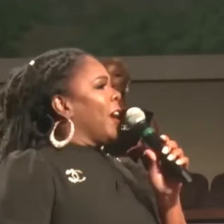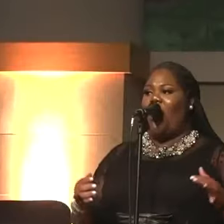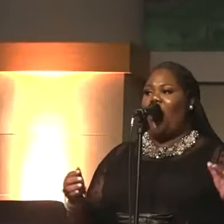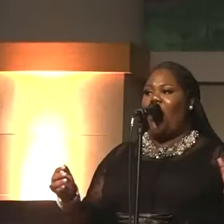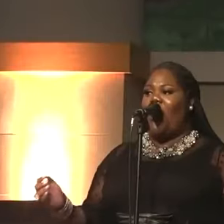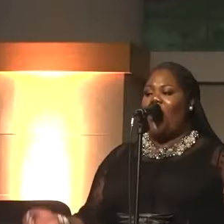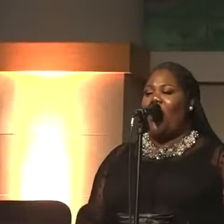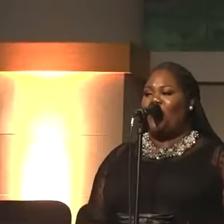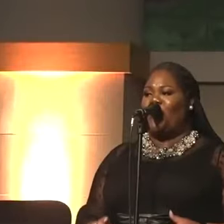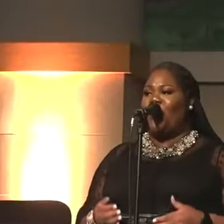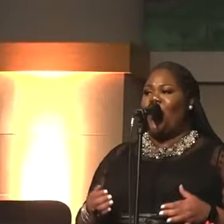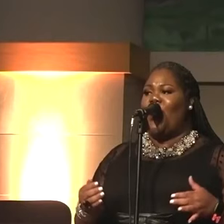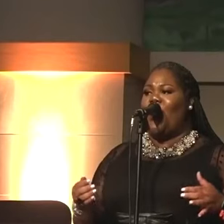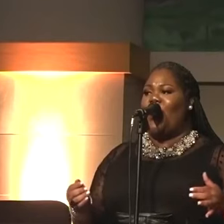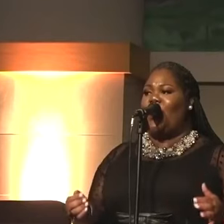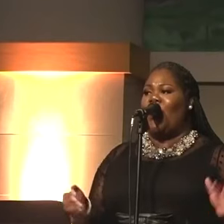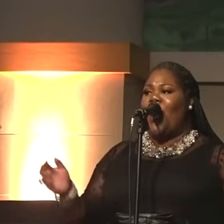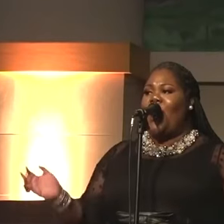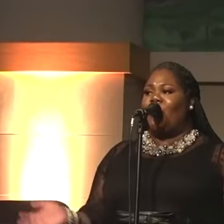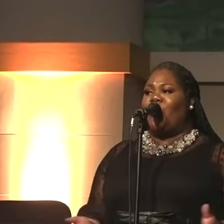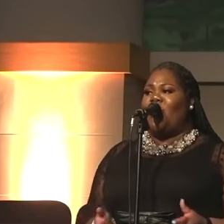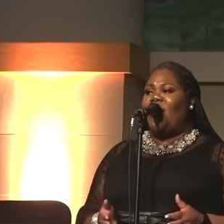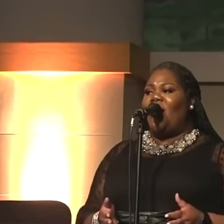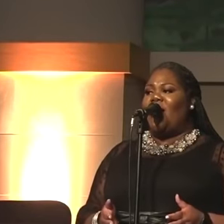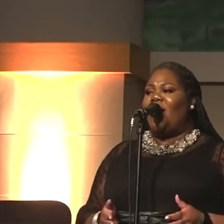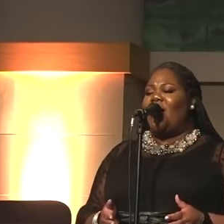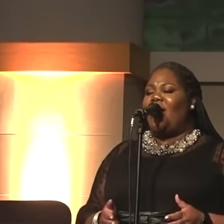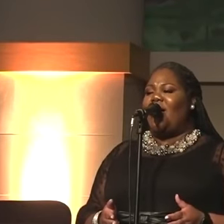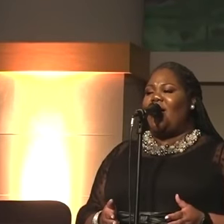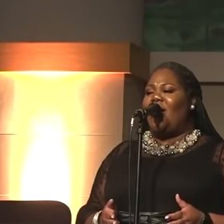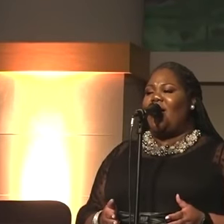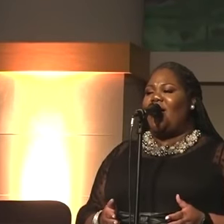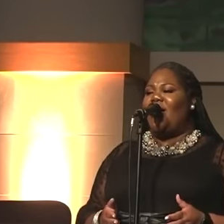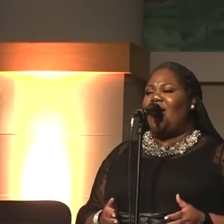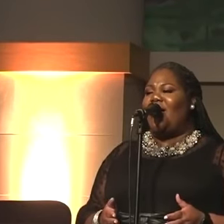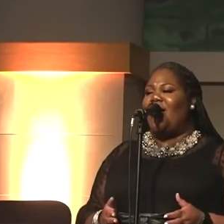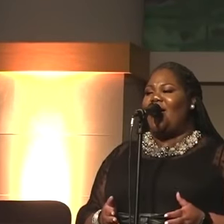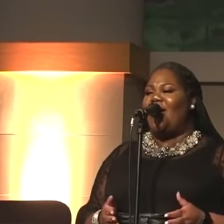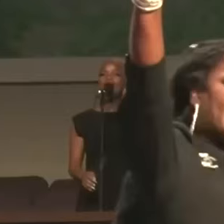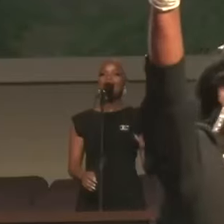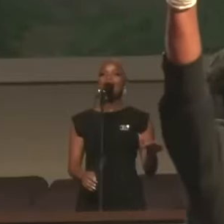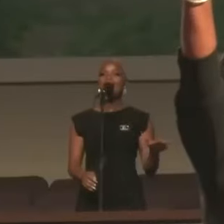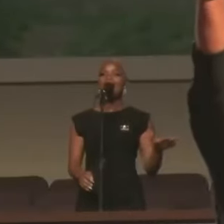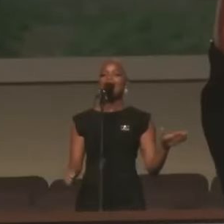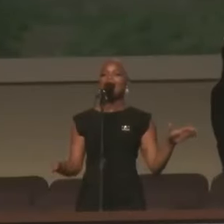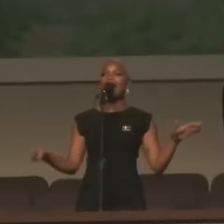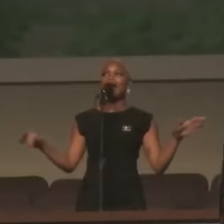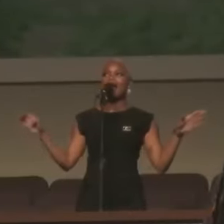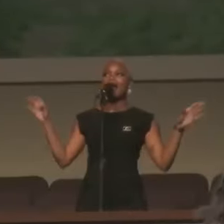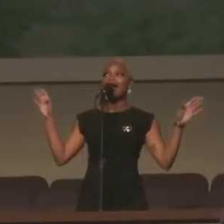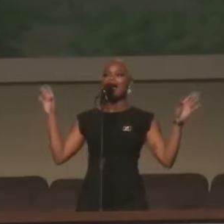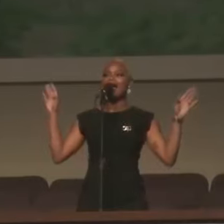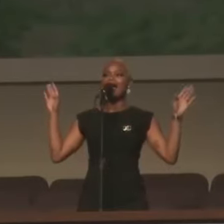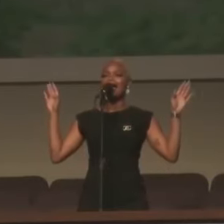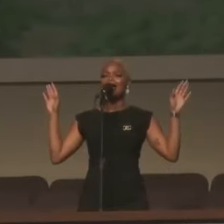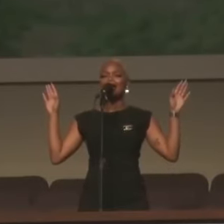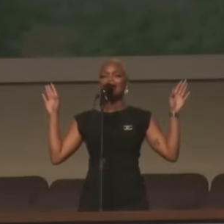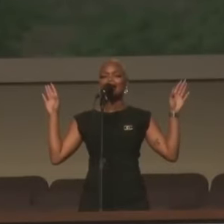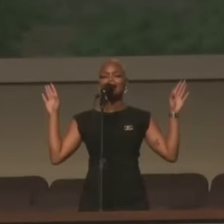We offer, we offer. Can somebody just offer God praise right now?